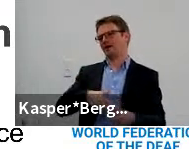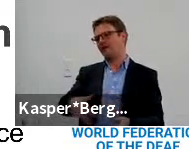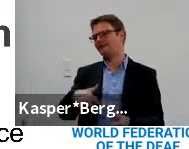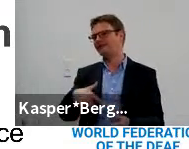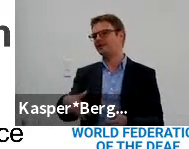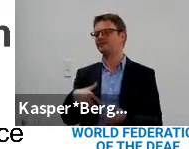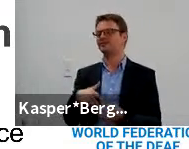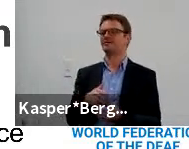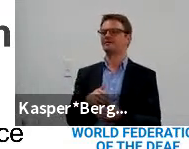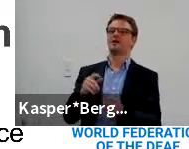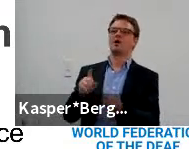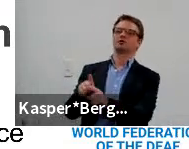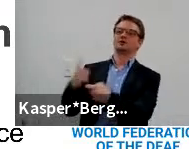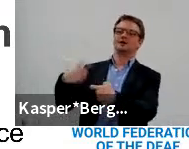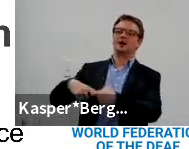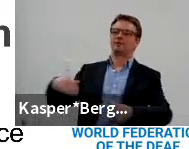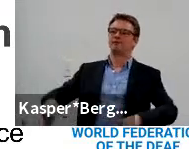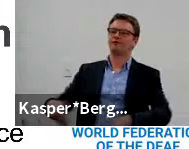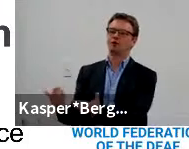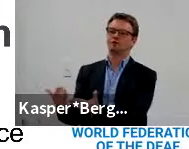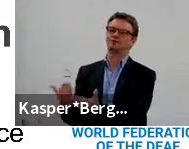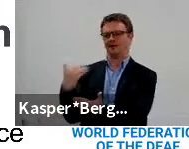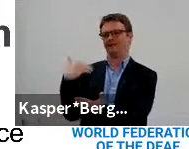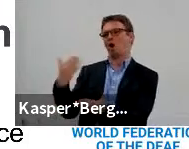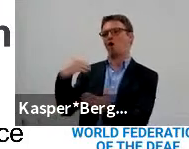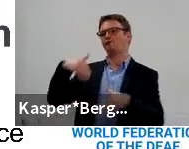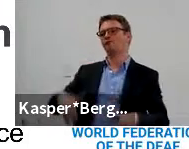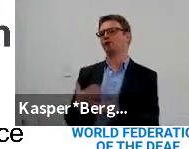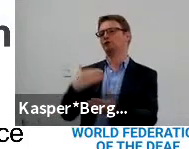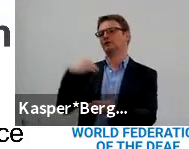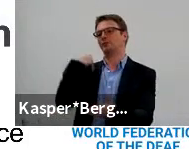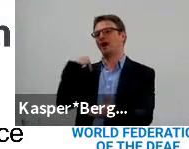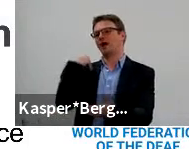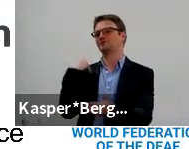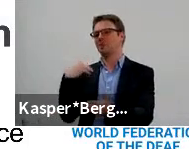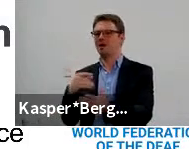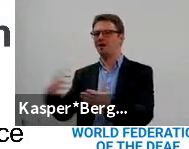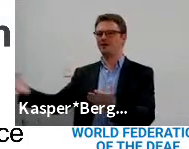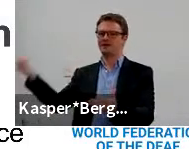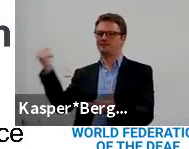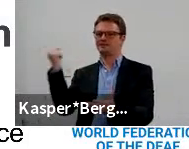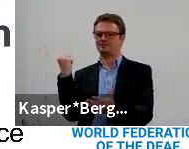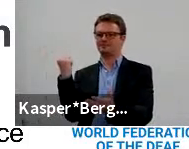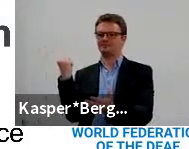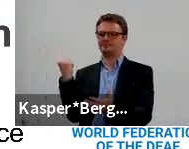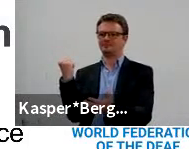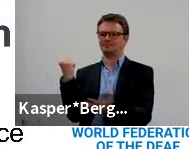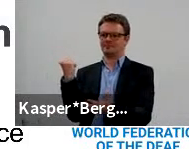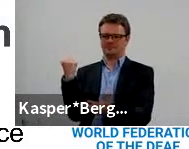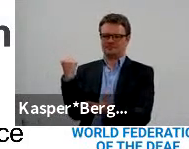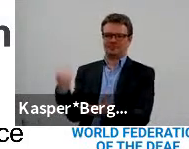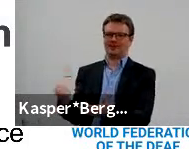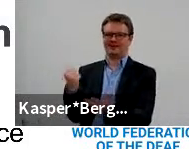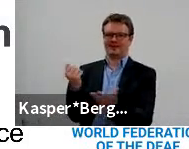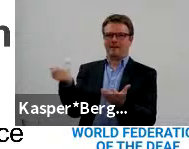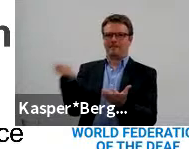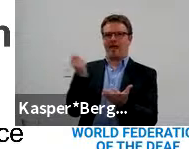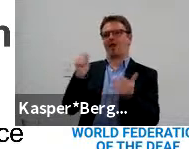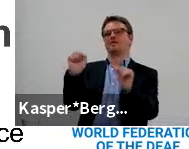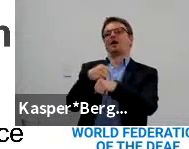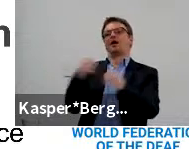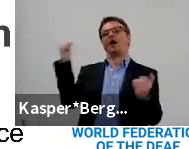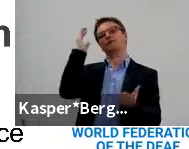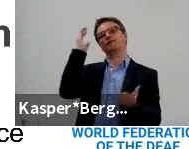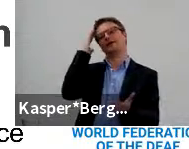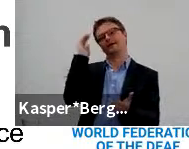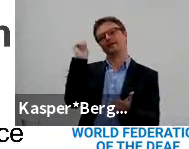Some kind of side effects regarding their pregnancy, and also regarding the birth. There could be a lot of complications in